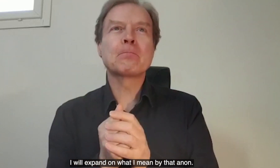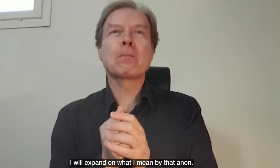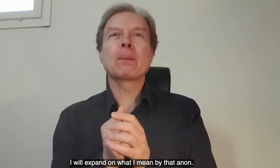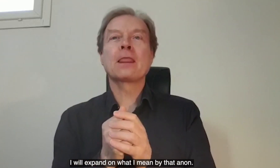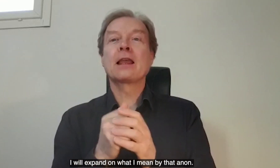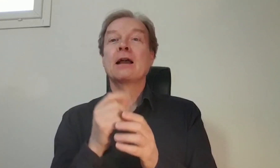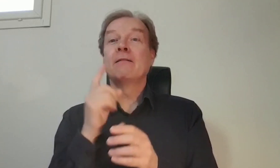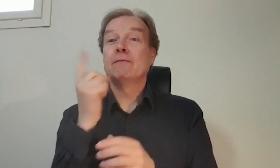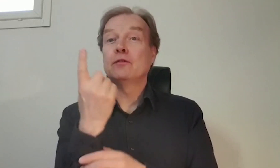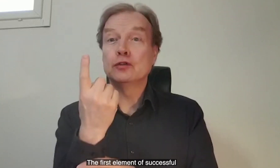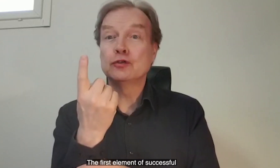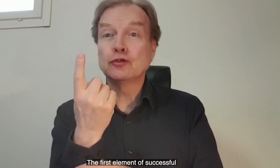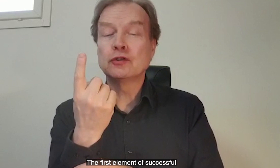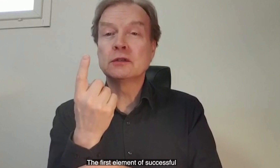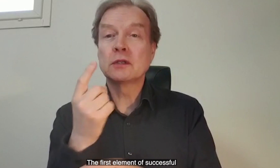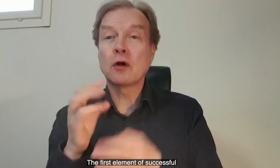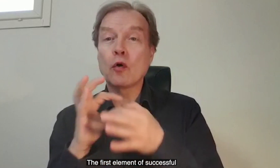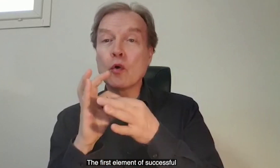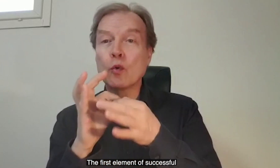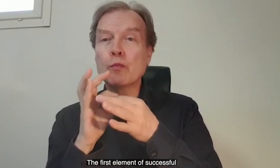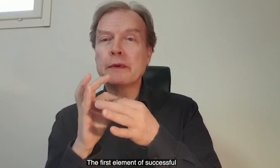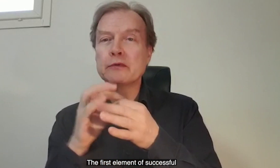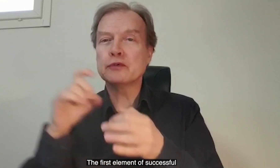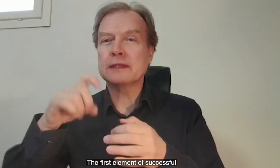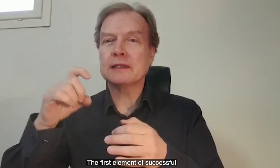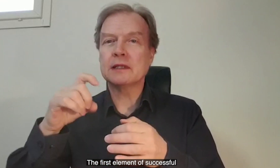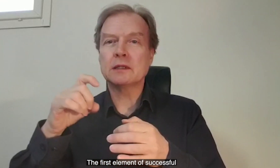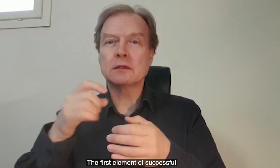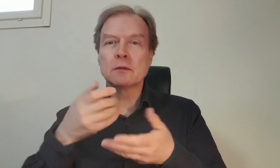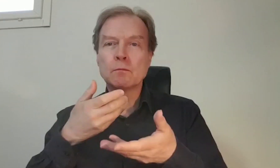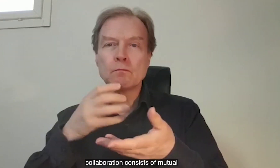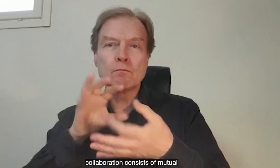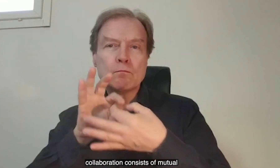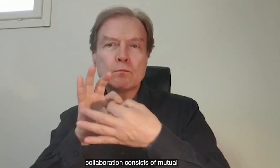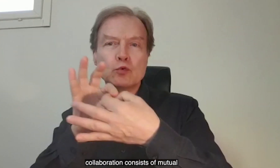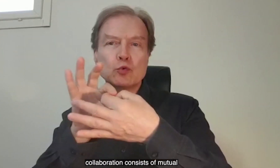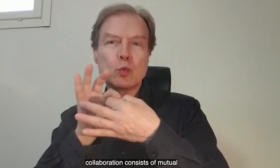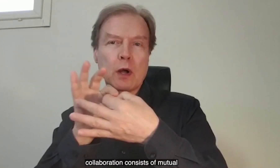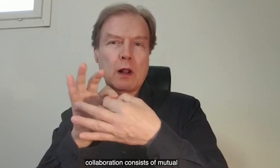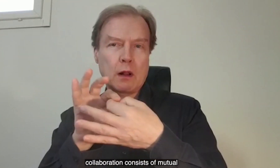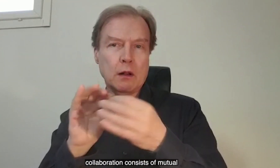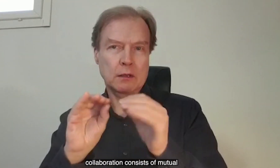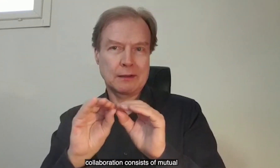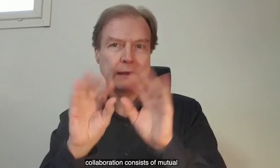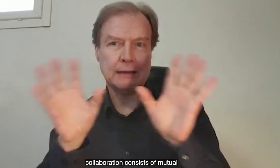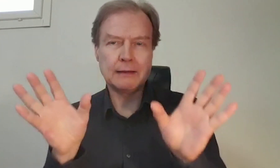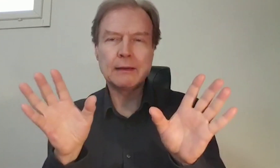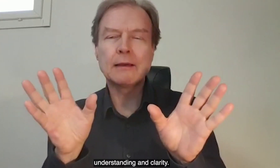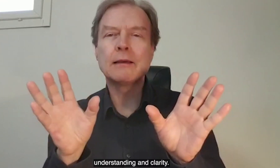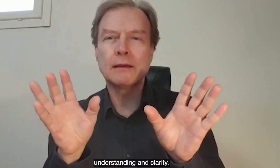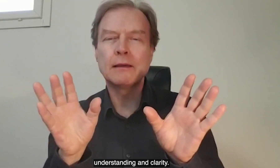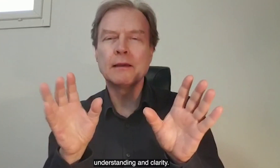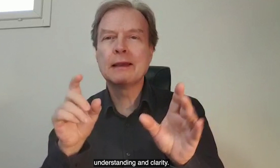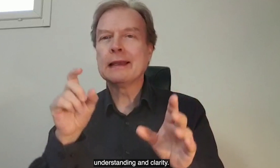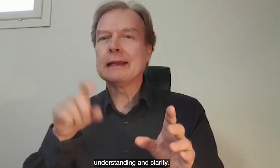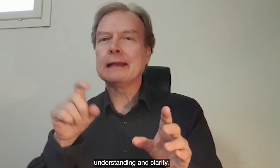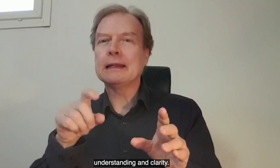The first element of successful collaboration consists of mutual understanding and clarity. Such